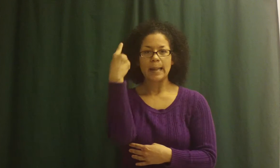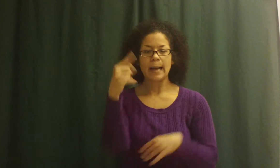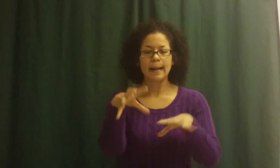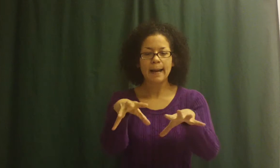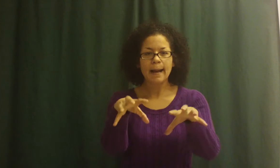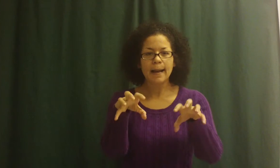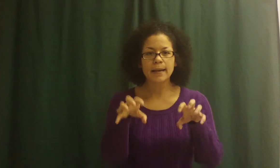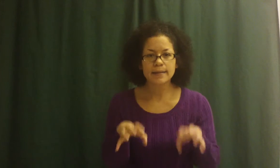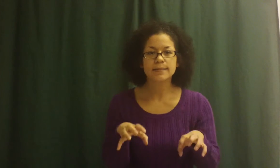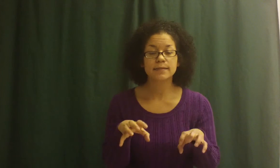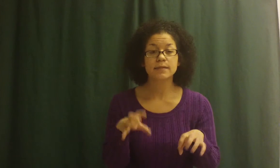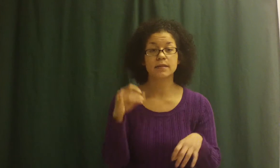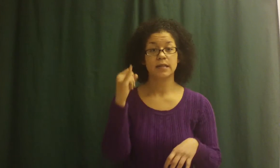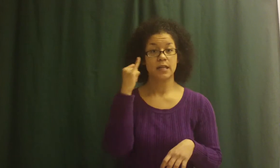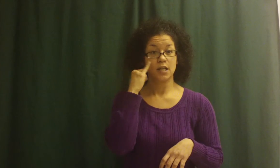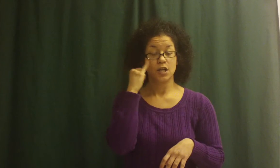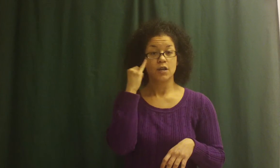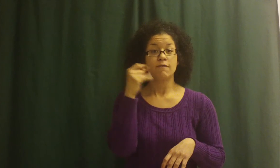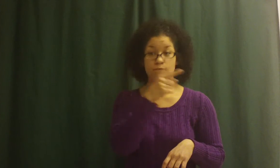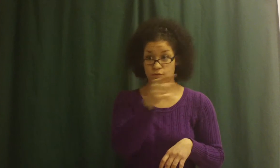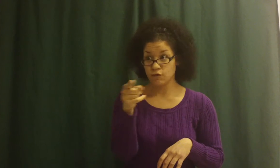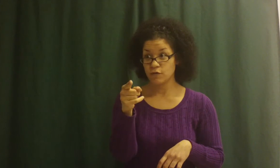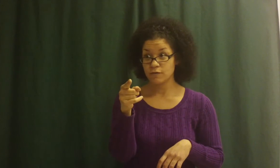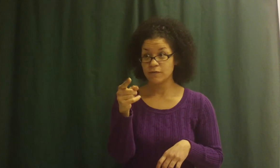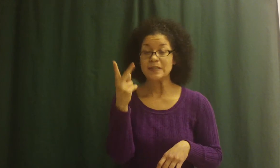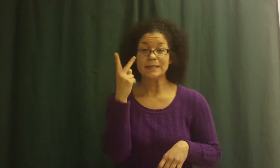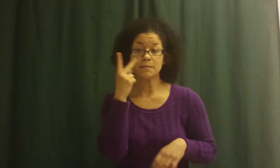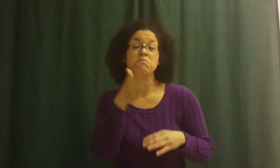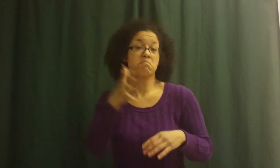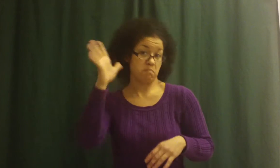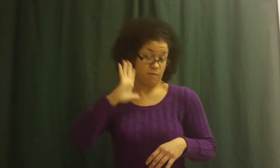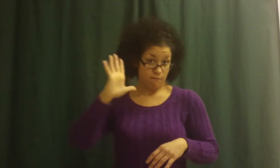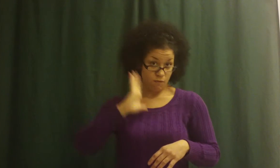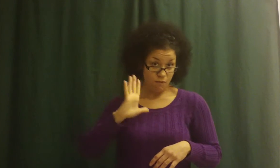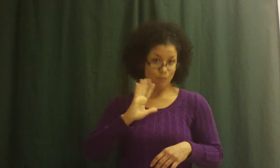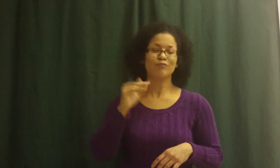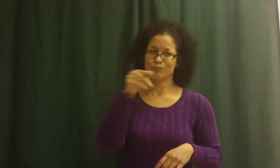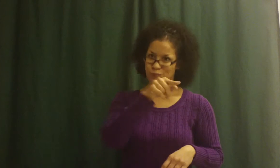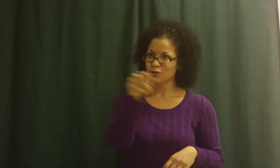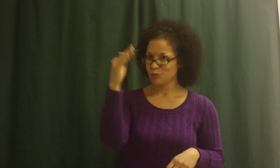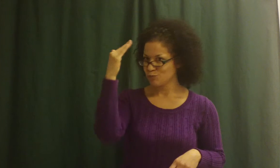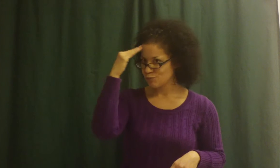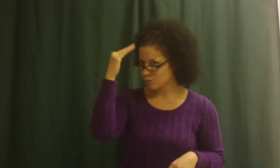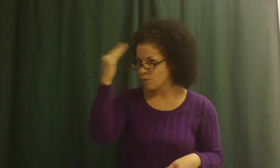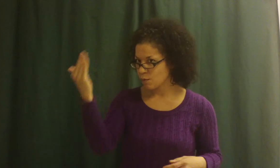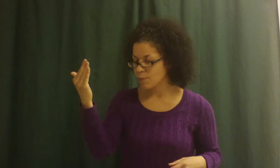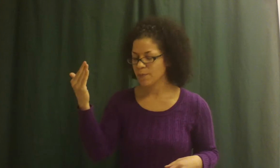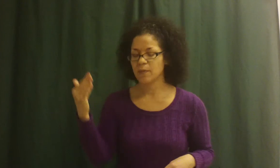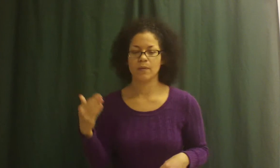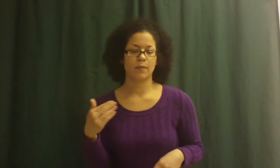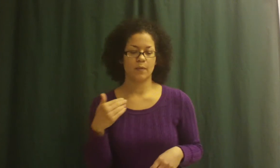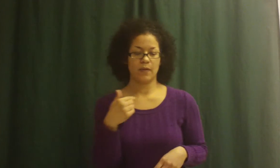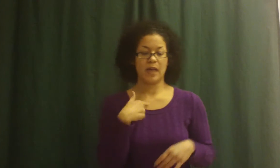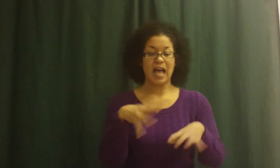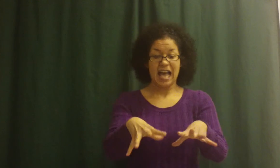where you can see the asphalt, and the ice forms on top of it. You don't even know it's